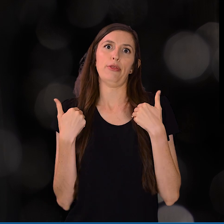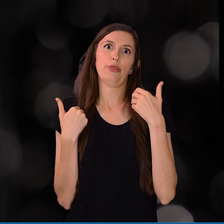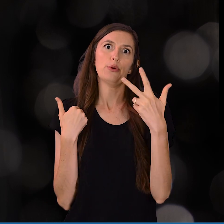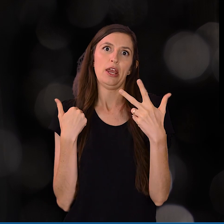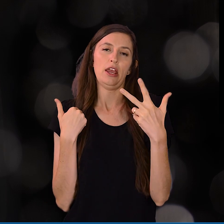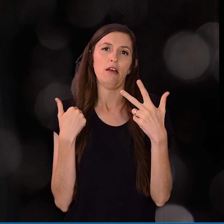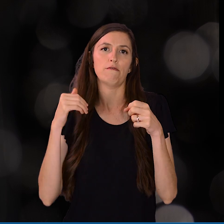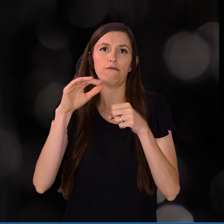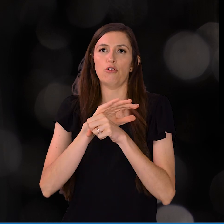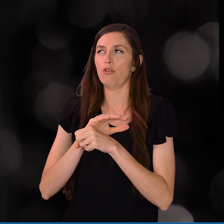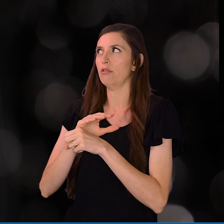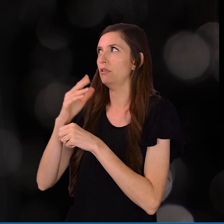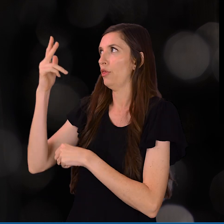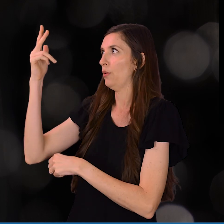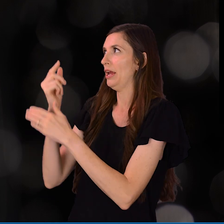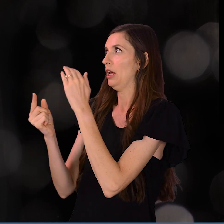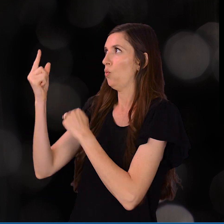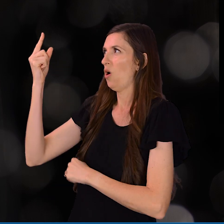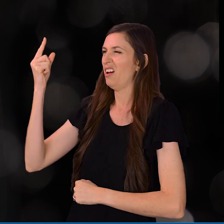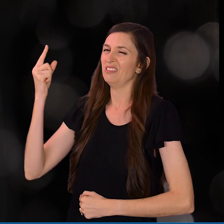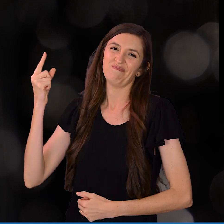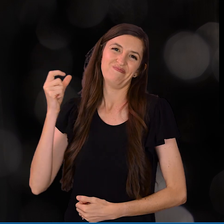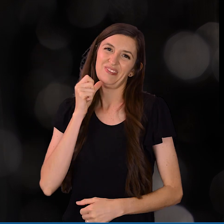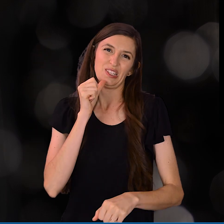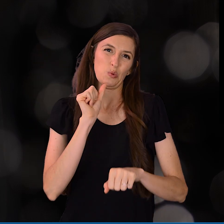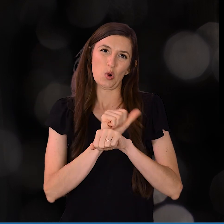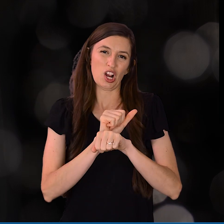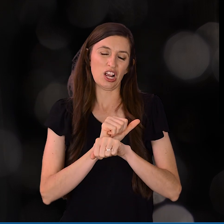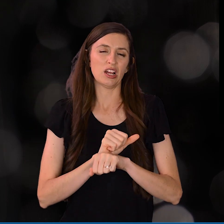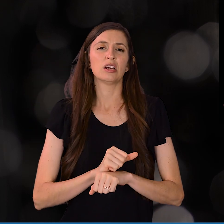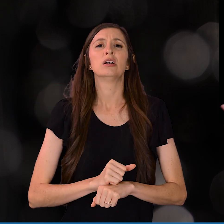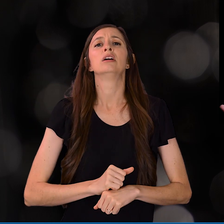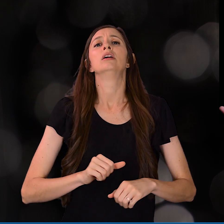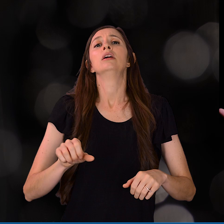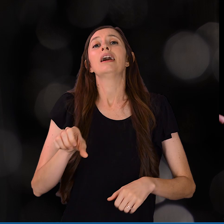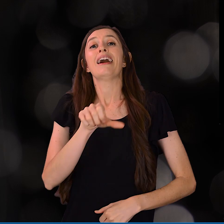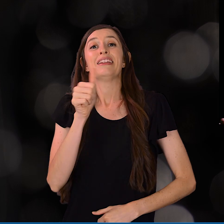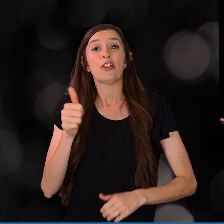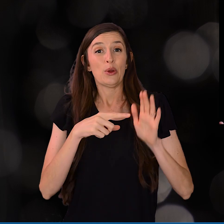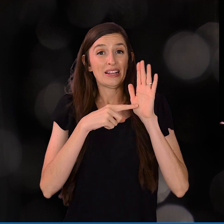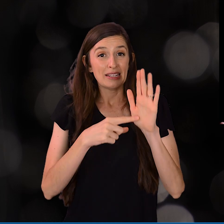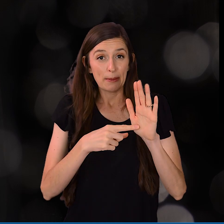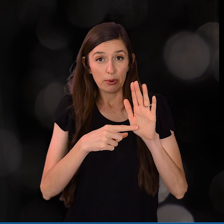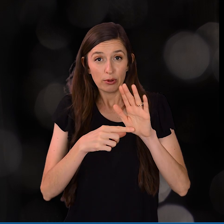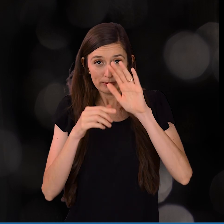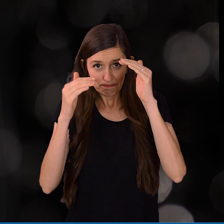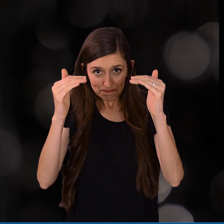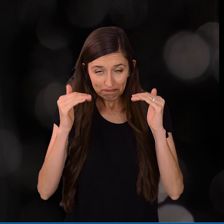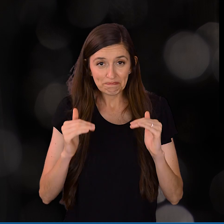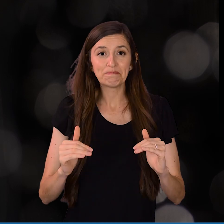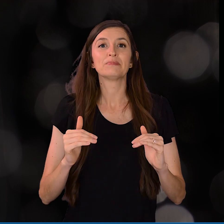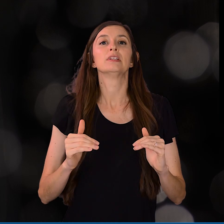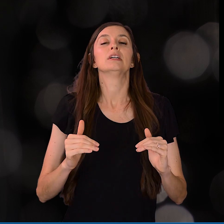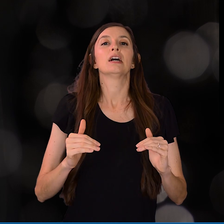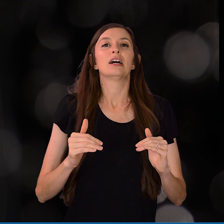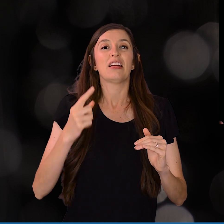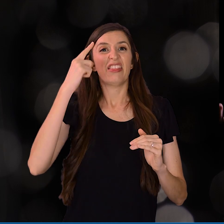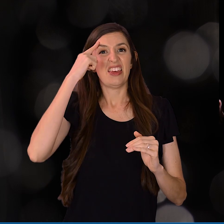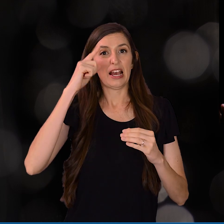not Trinitarian. Another is, that's often used, is three men, say Peter, James, and